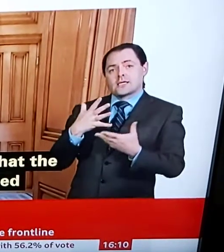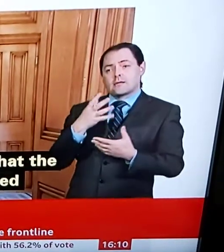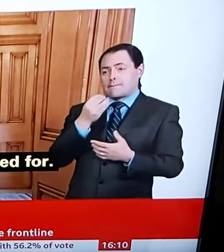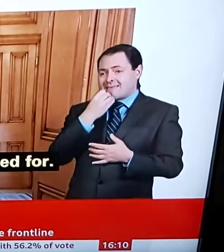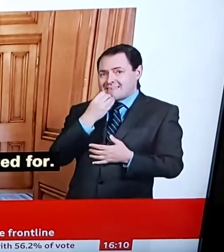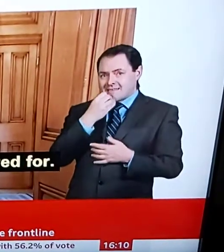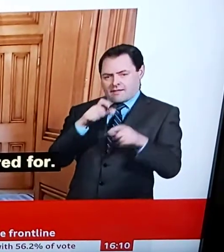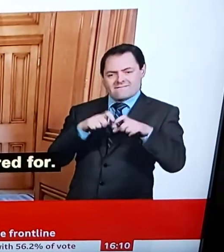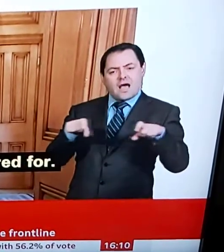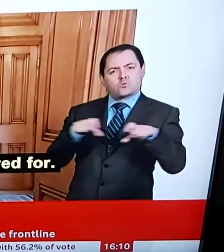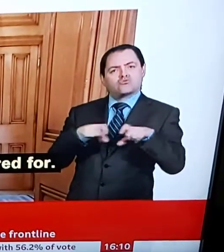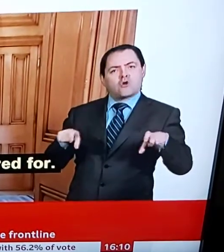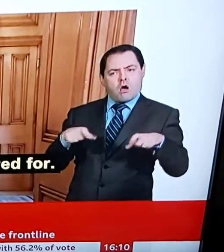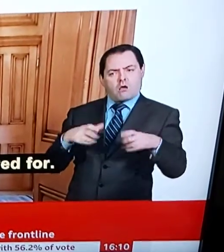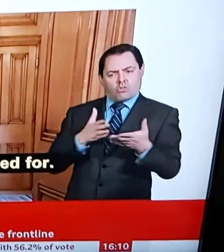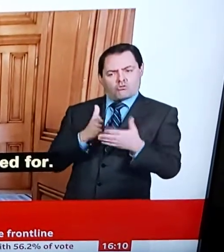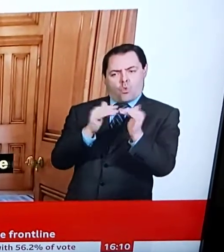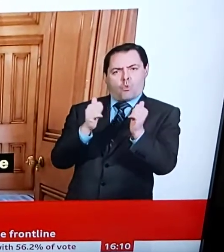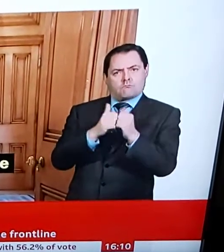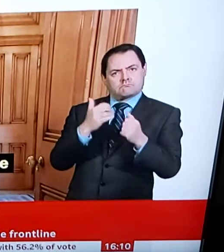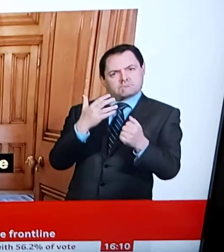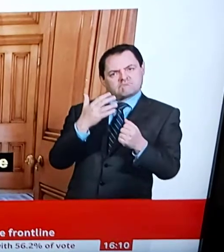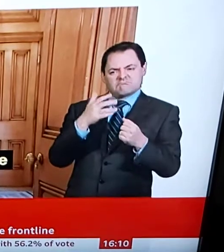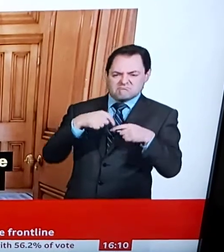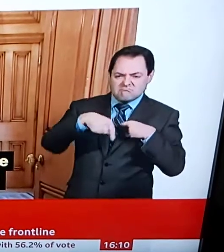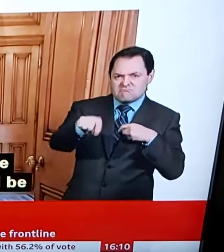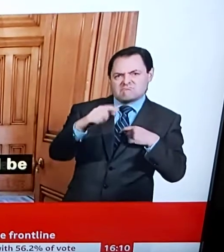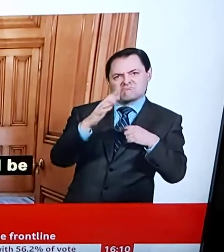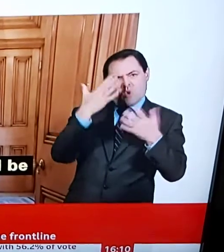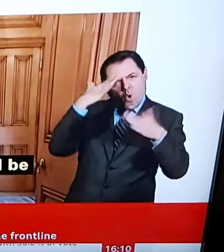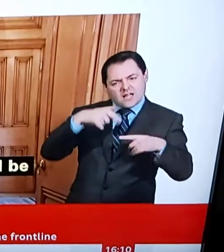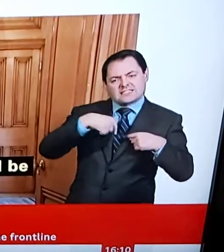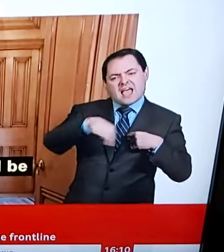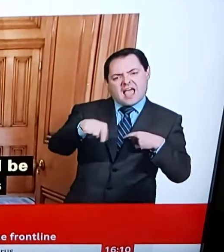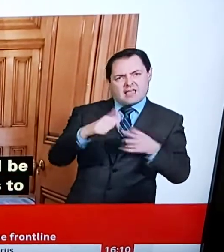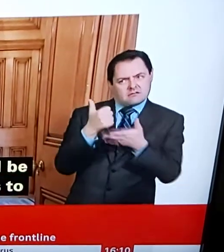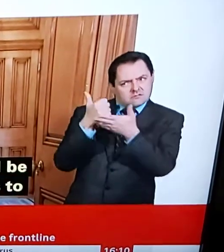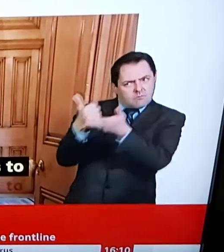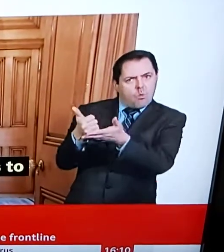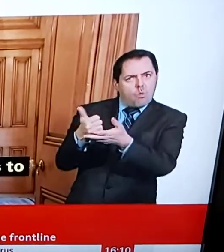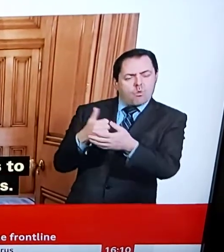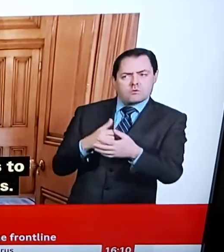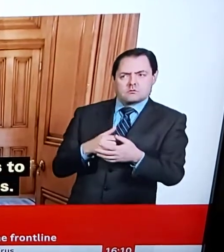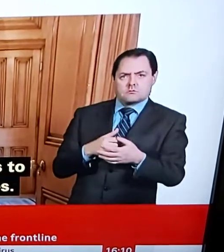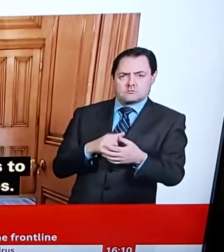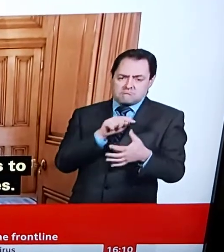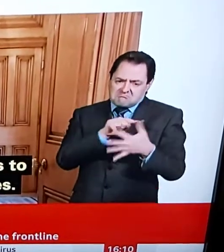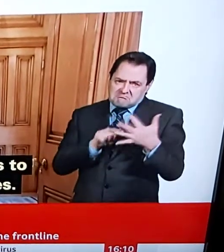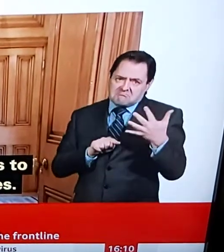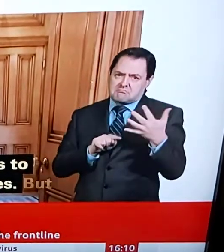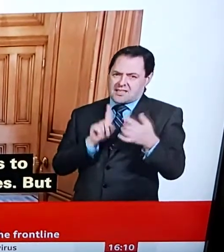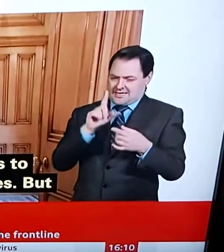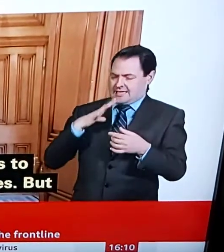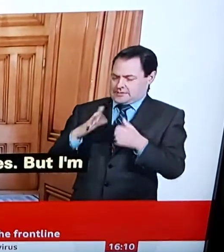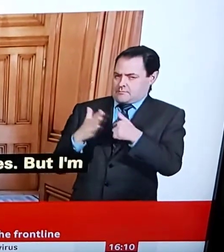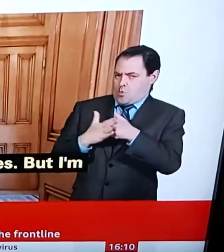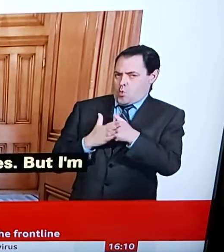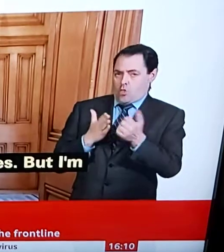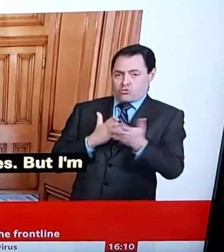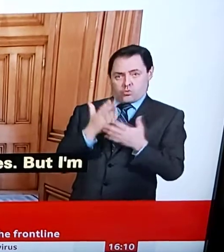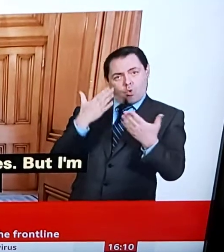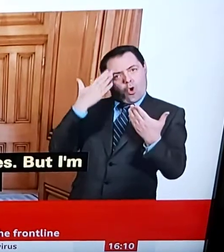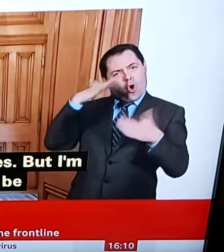will be available over the holidays to support household incomes. But I'm conscious that more must be done. particularly over the holiday period,